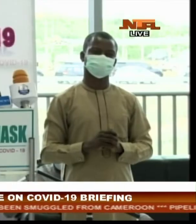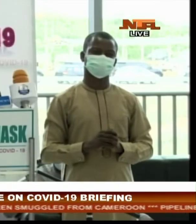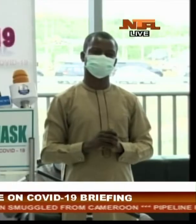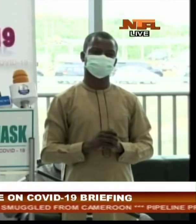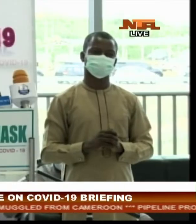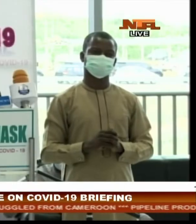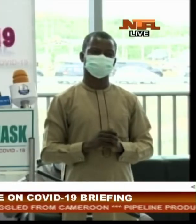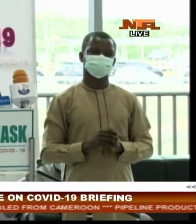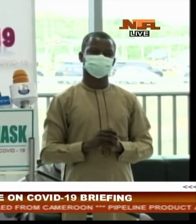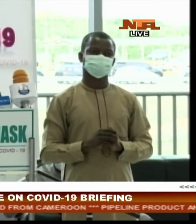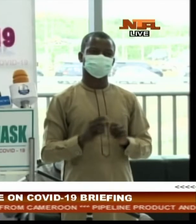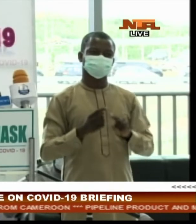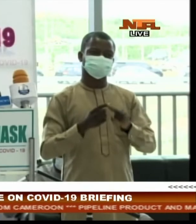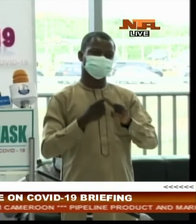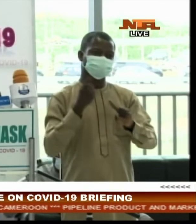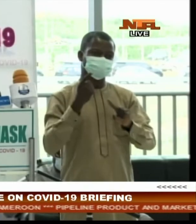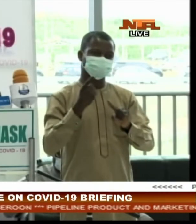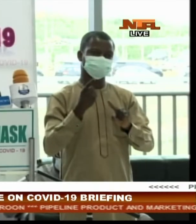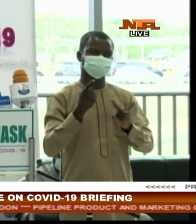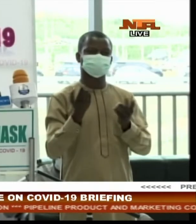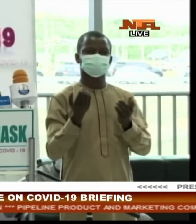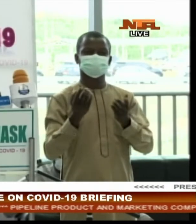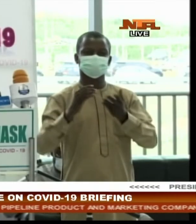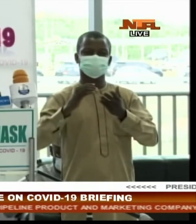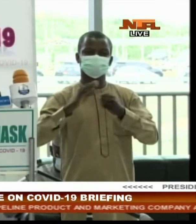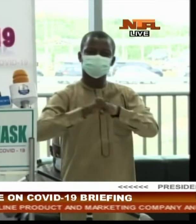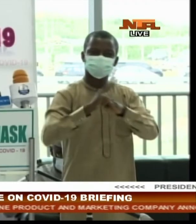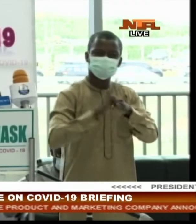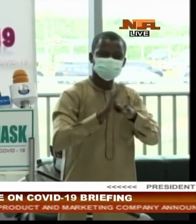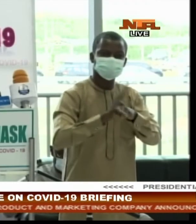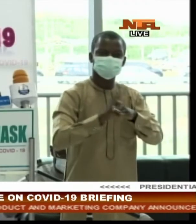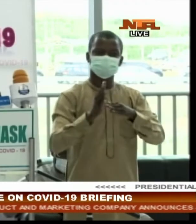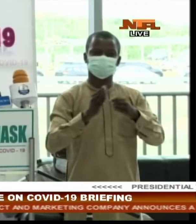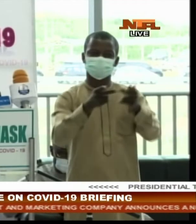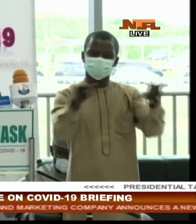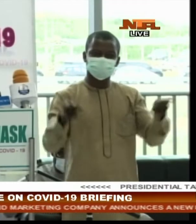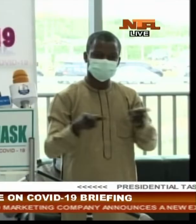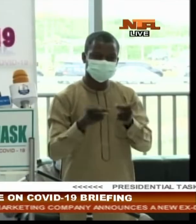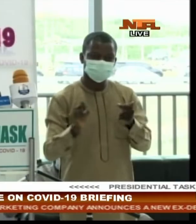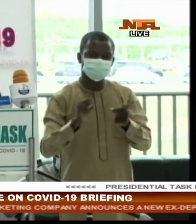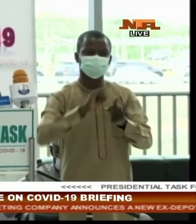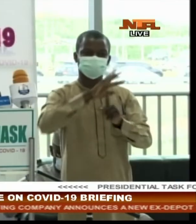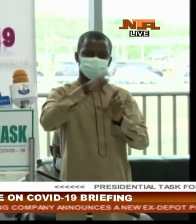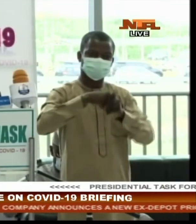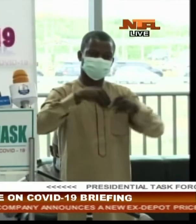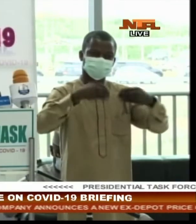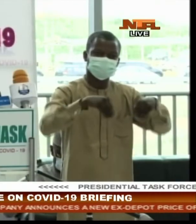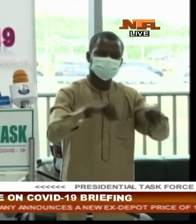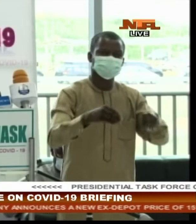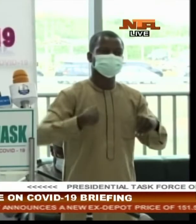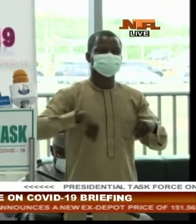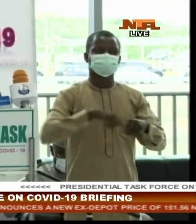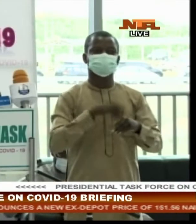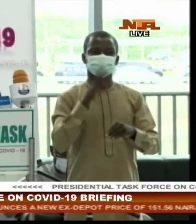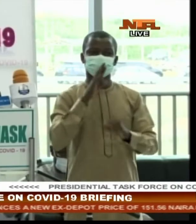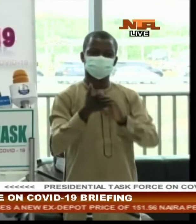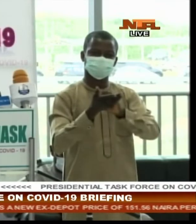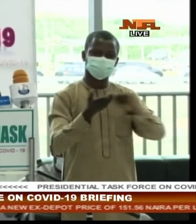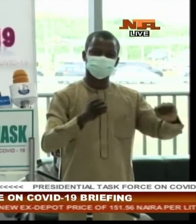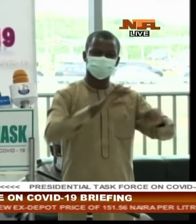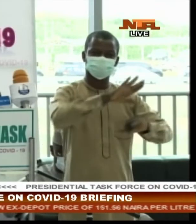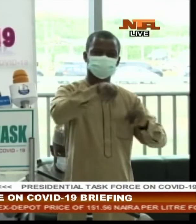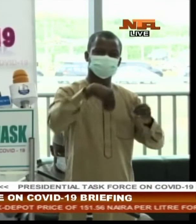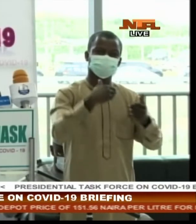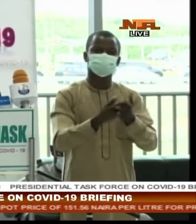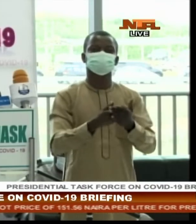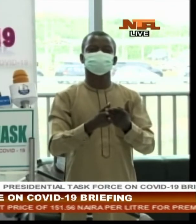In terms of communal commercial spaces, including markets, we are removing all restrictions on